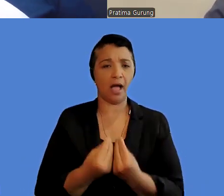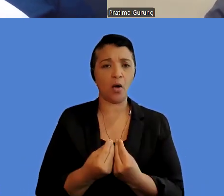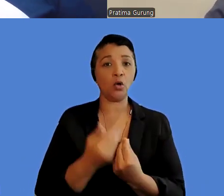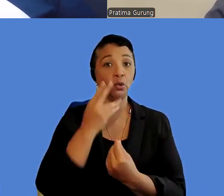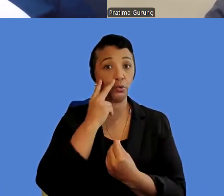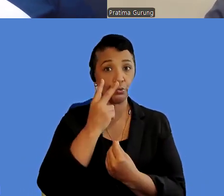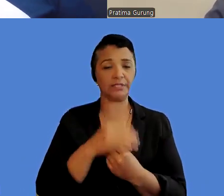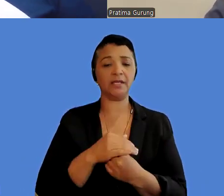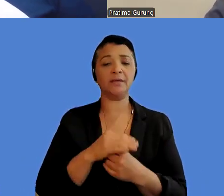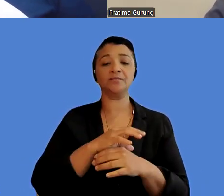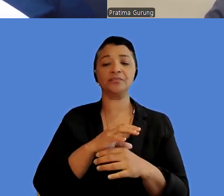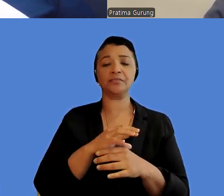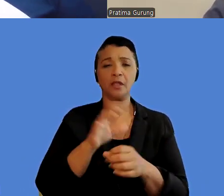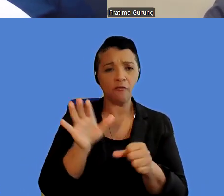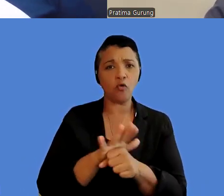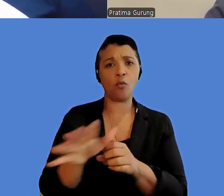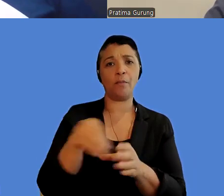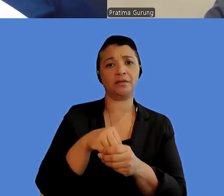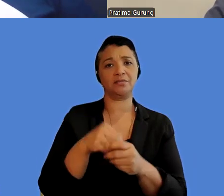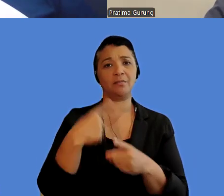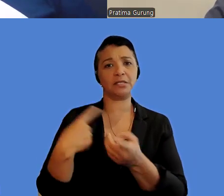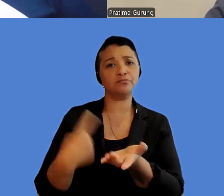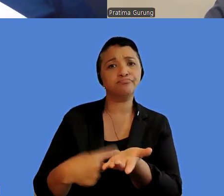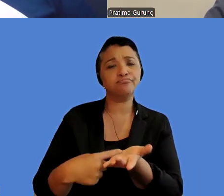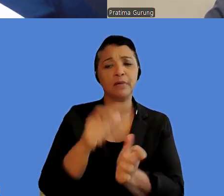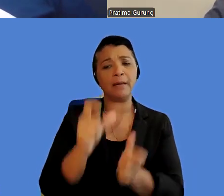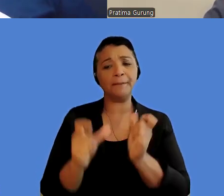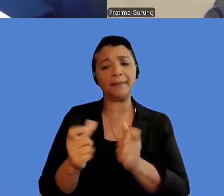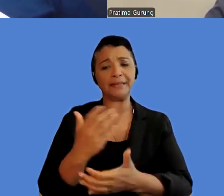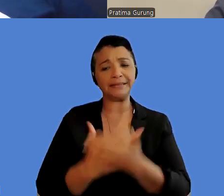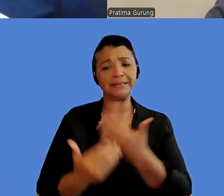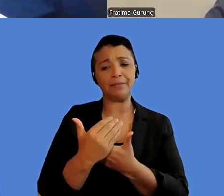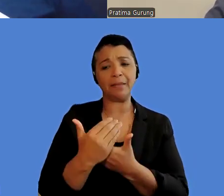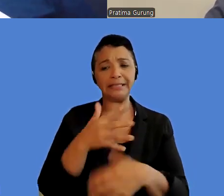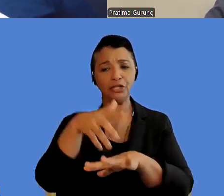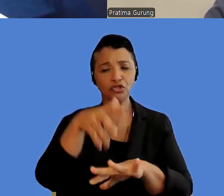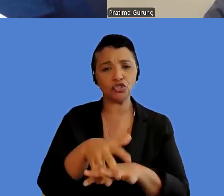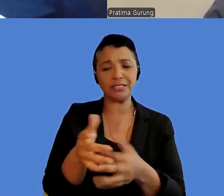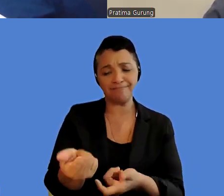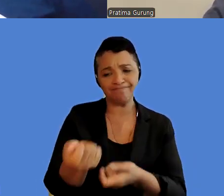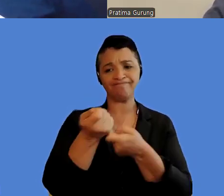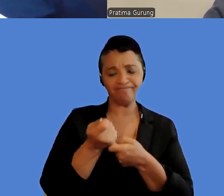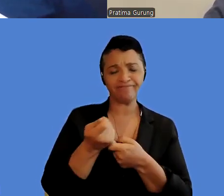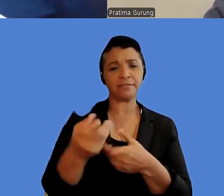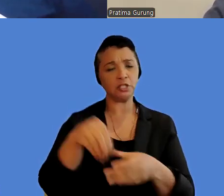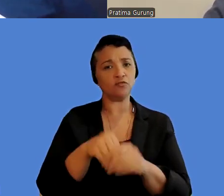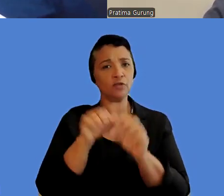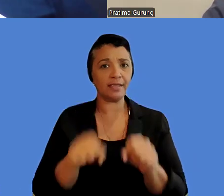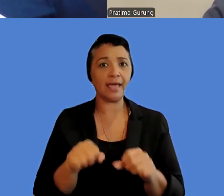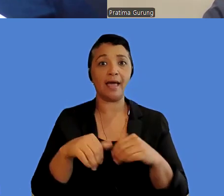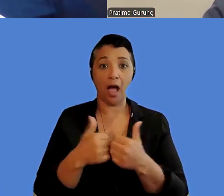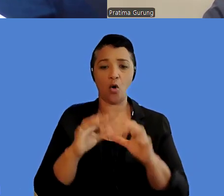meaningful participation, engagement, and also the issues of Indigenous people with disabilities in this global